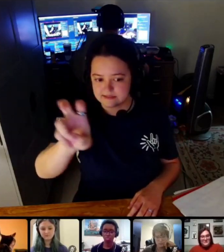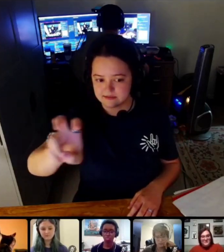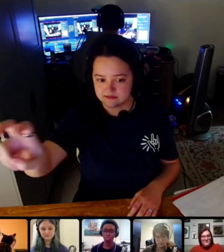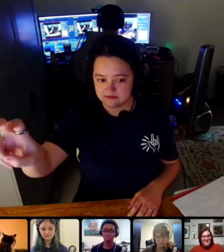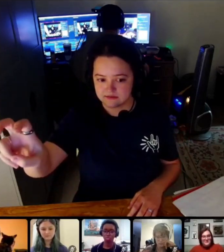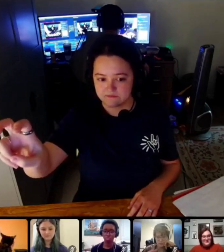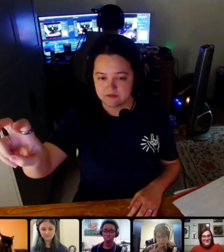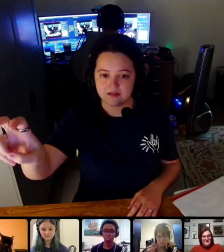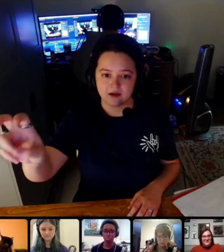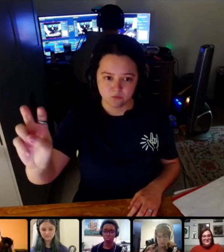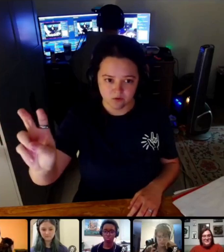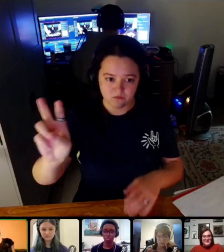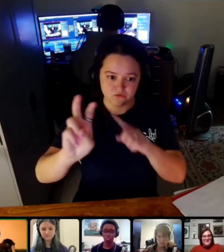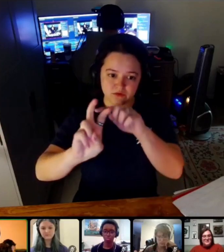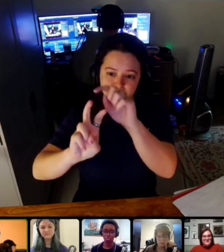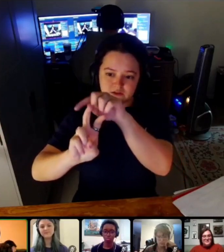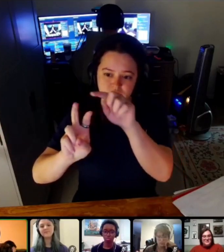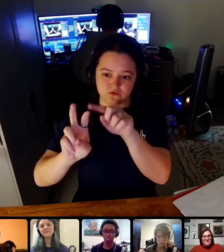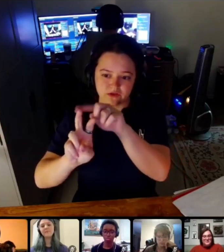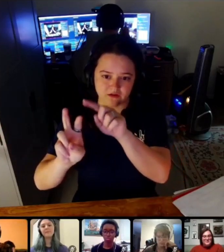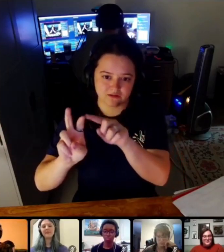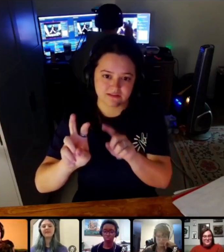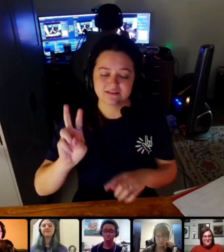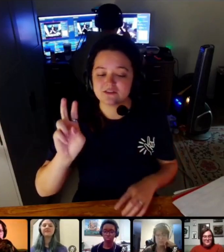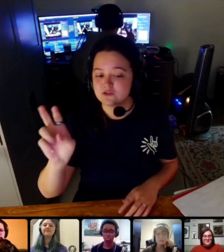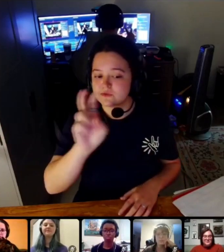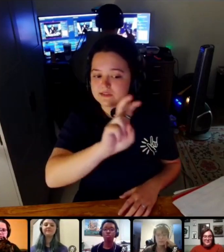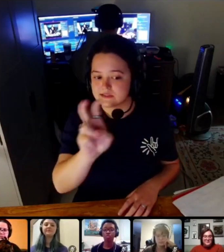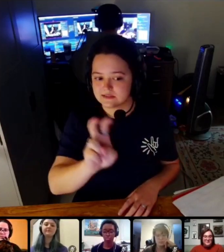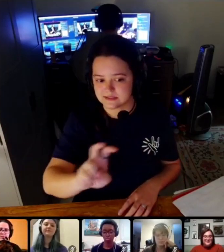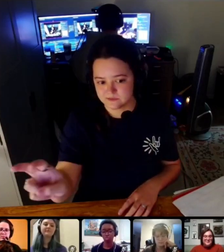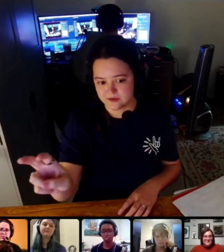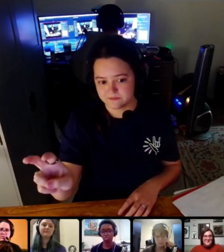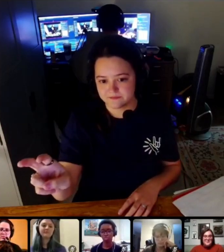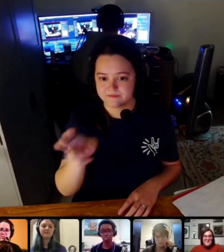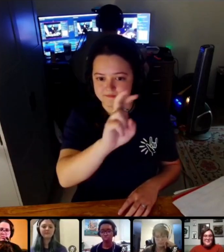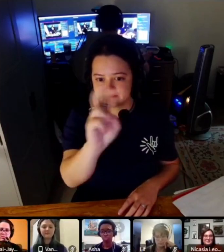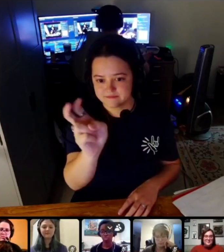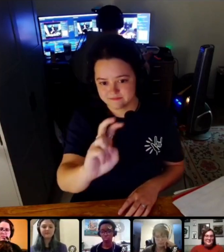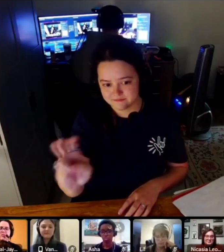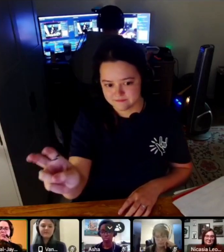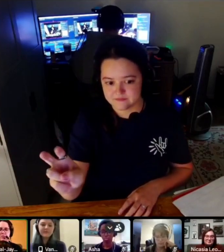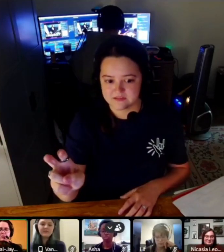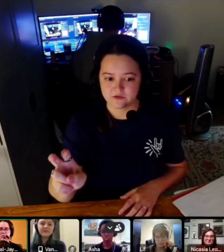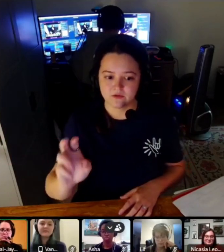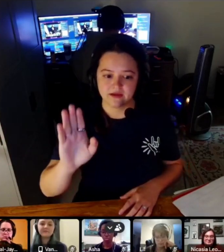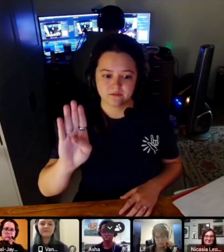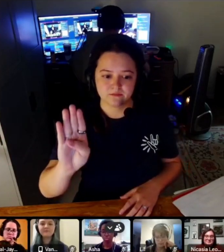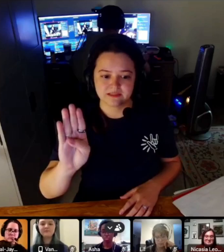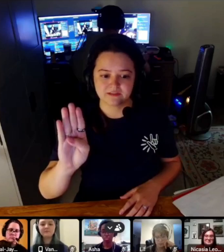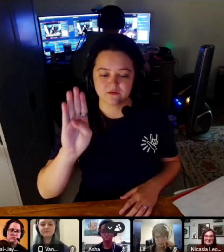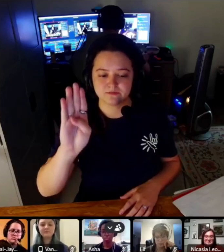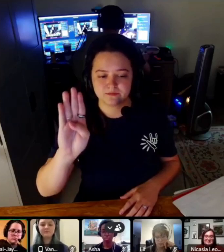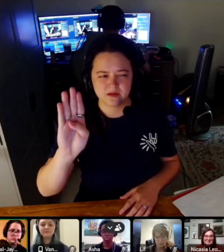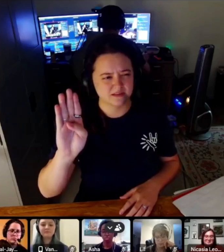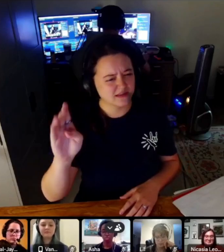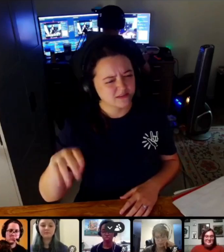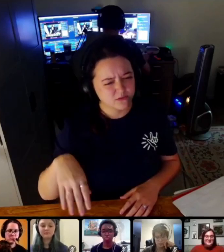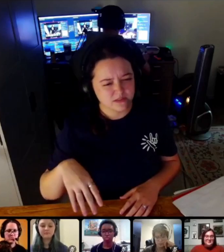HAZZ. And that one movement with the two fingers is two Z's at the same time. Okay. So like Blizzard, is that two